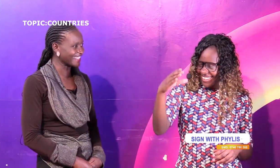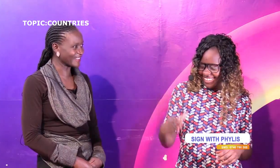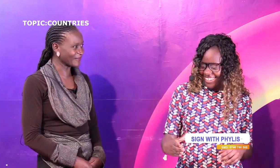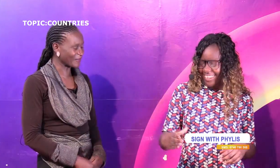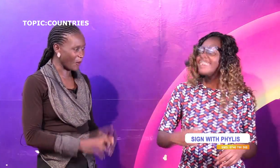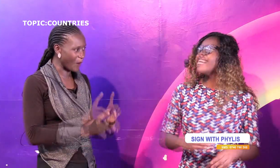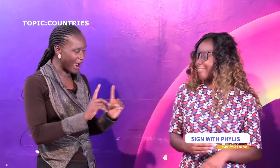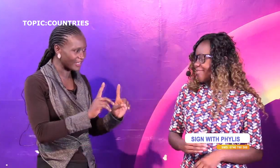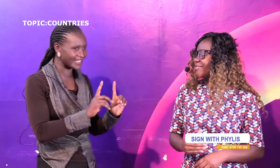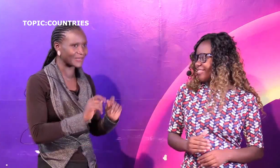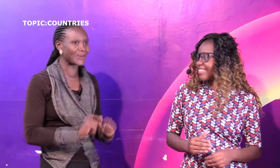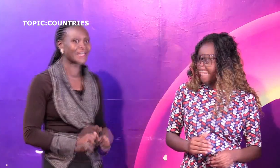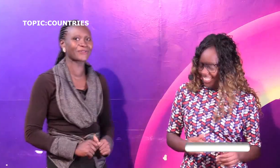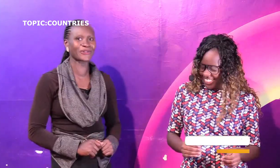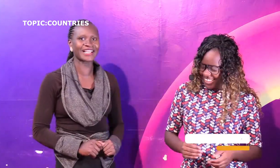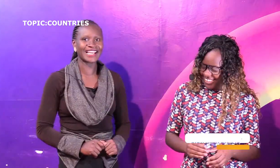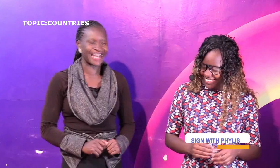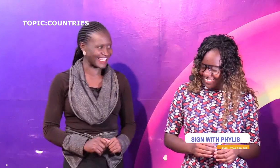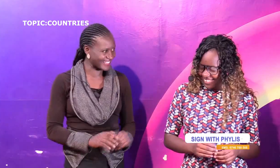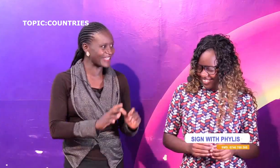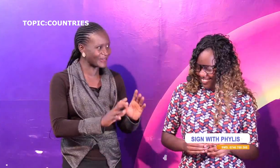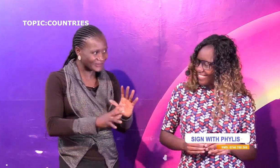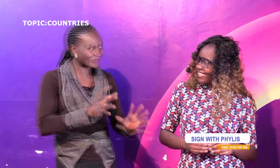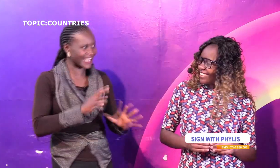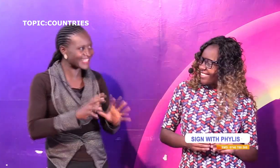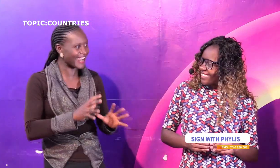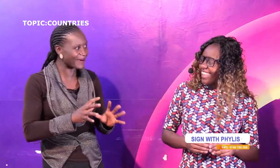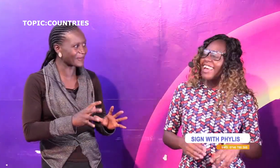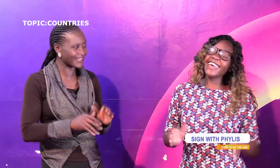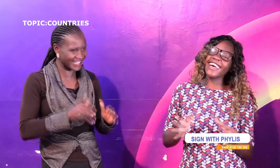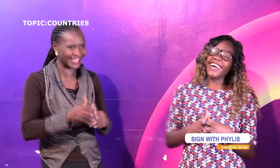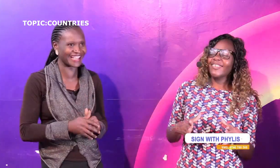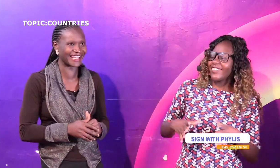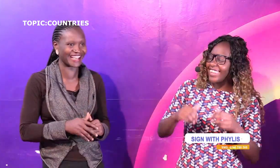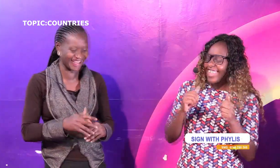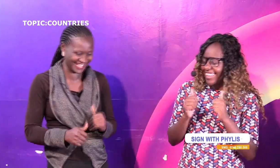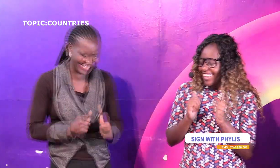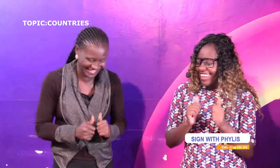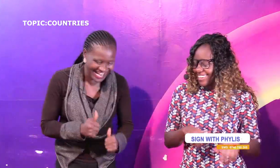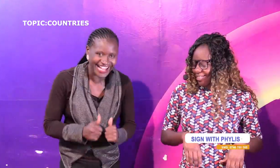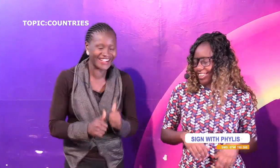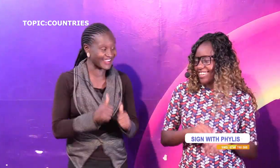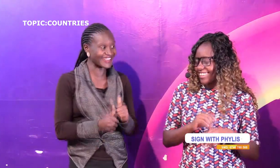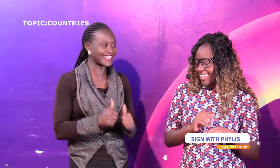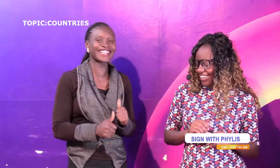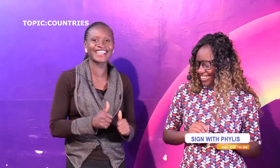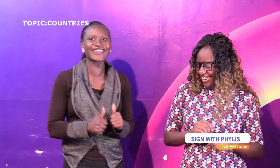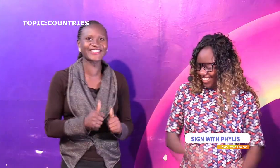Chile. Wow, that is wonderful. Thank you. I see you touching up. And it's quite exciting. Thank you.